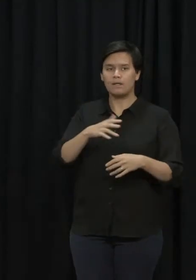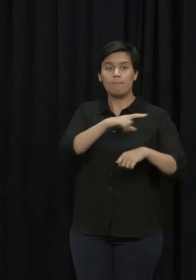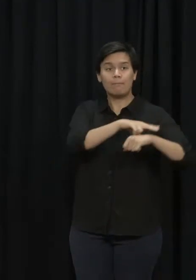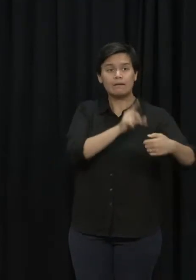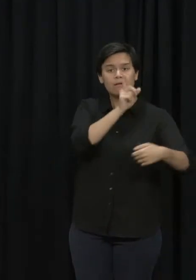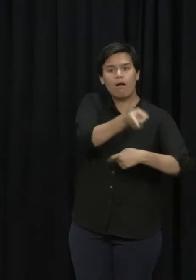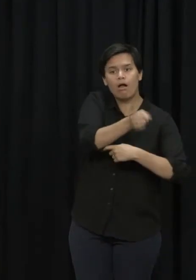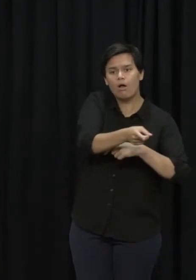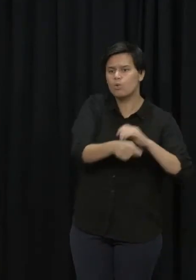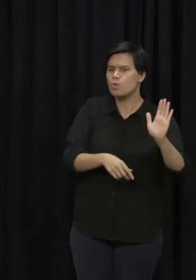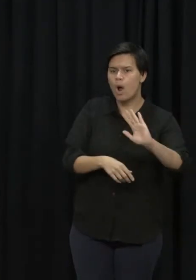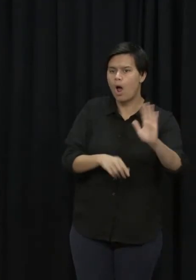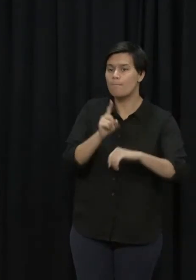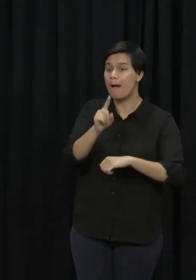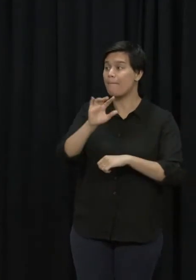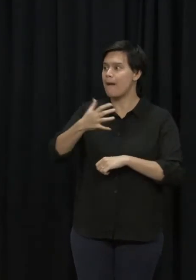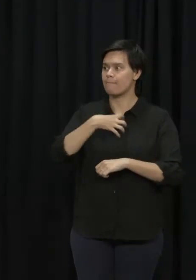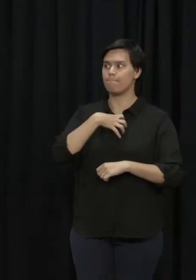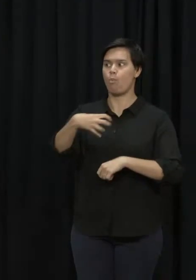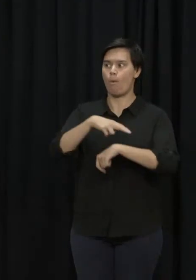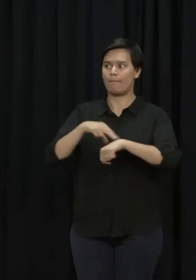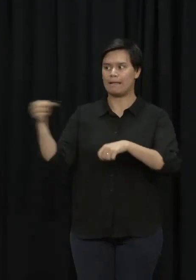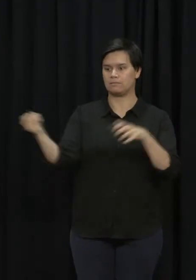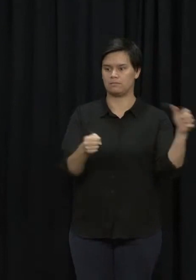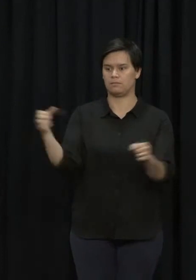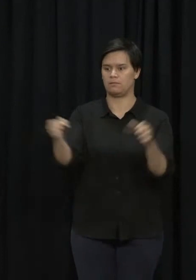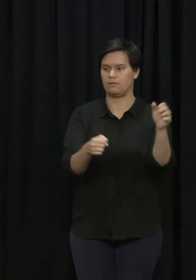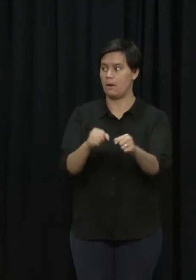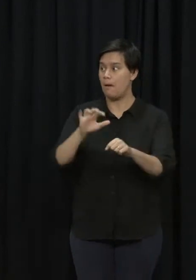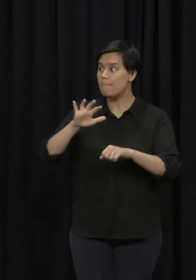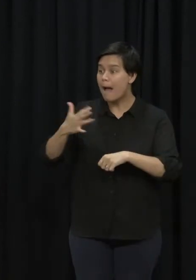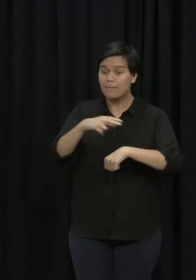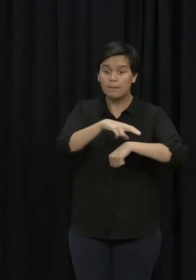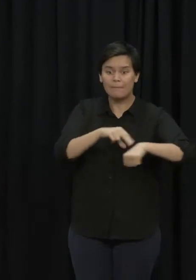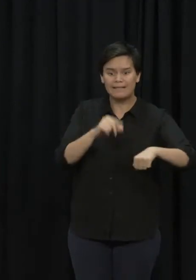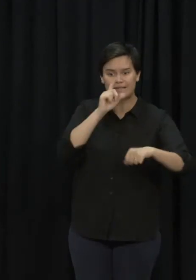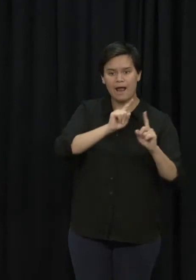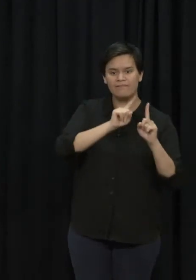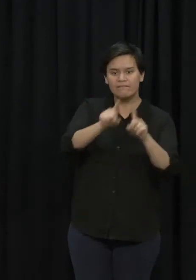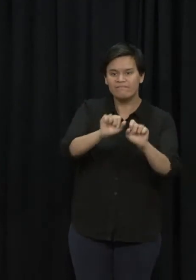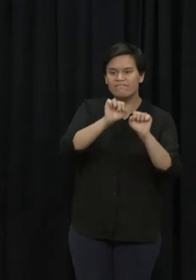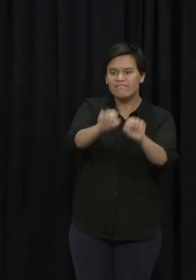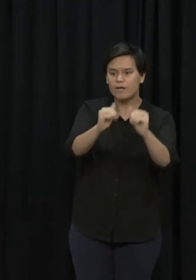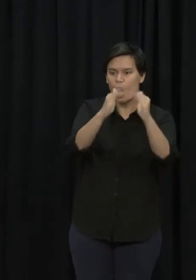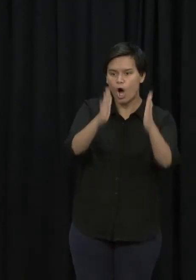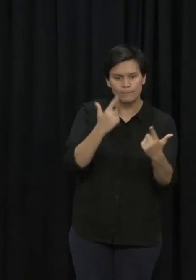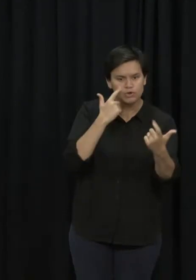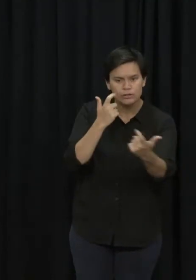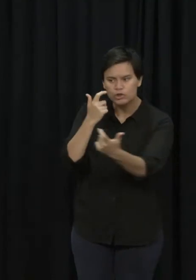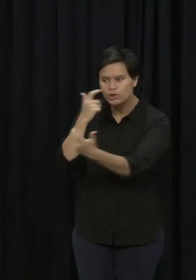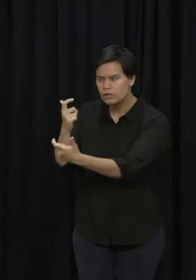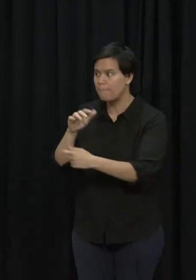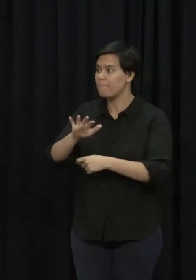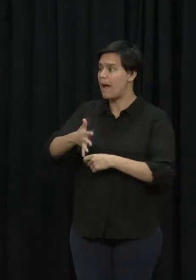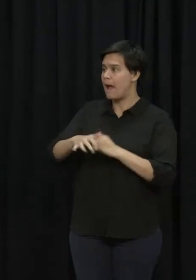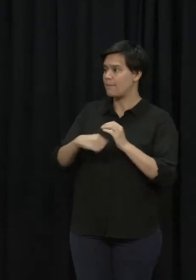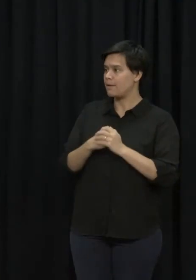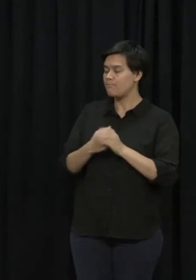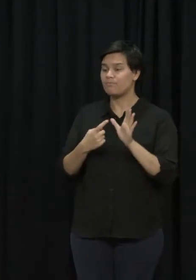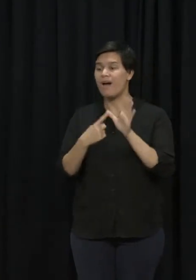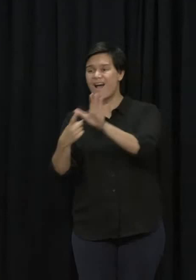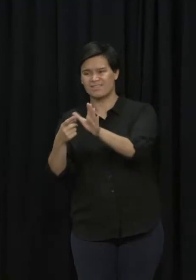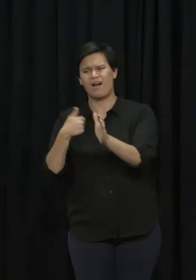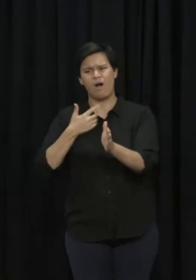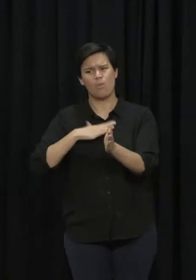but through stepped up enforcement, a message that you will be checked on, or something that This people is know there'll be something I want to consequences? correct, and I have Dr. Bloomfield.